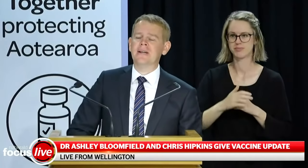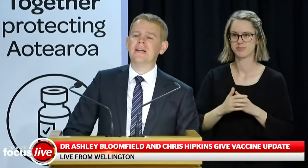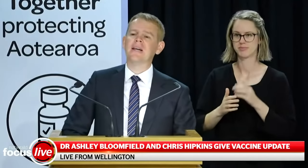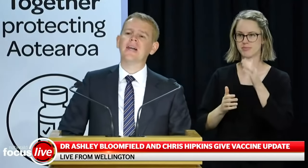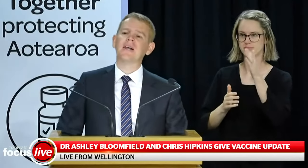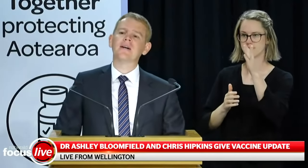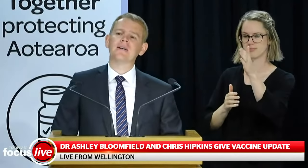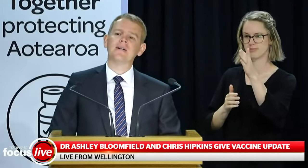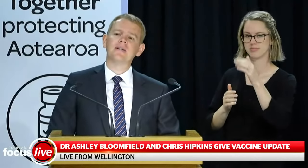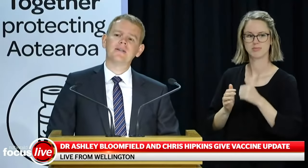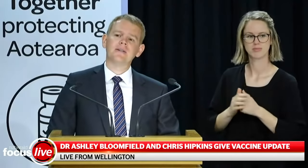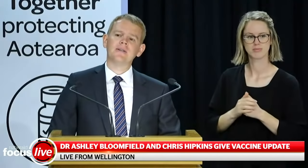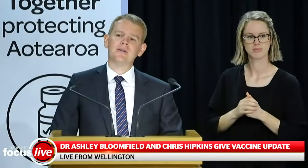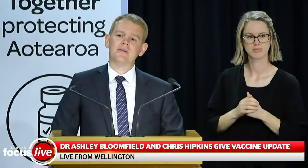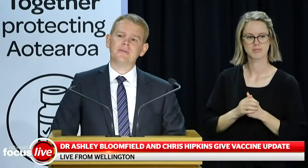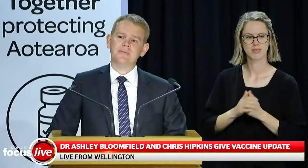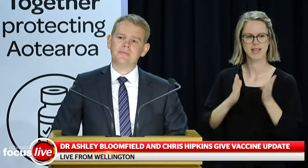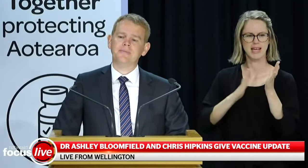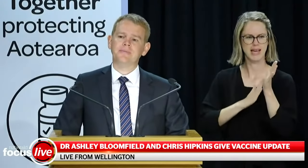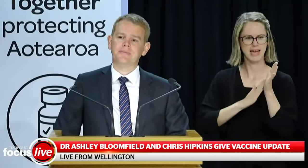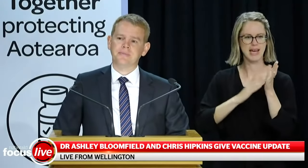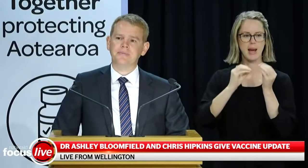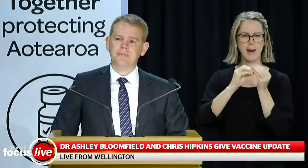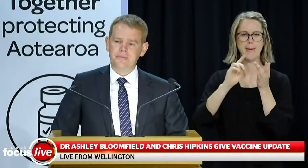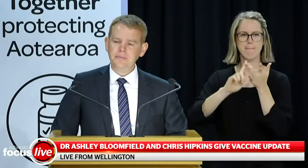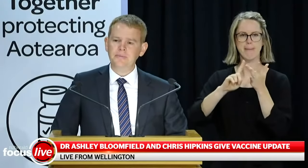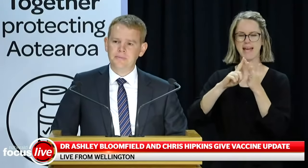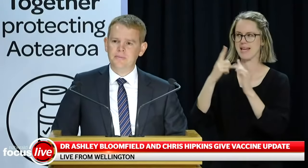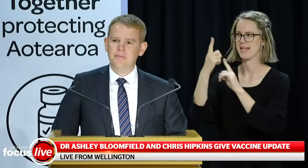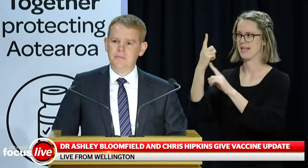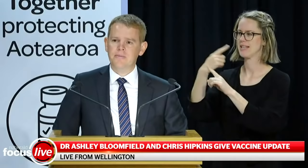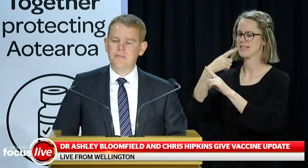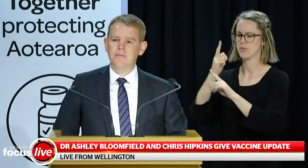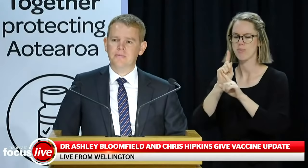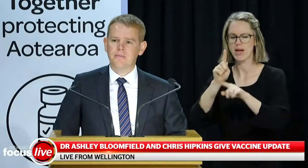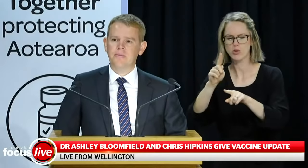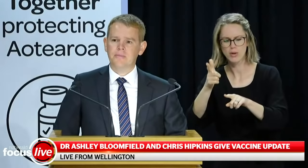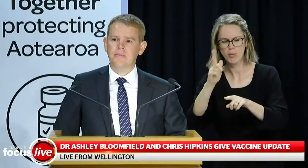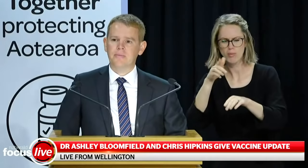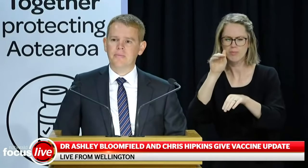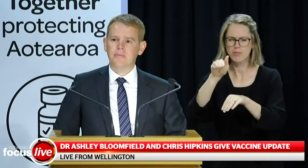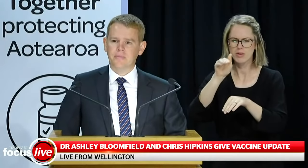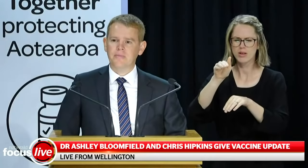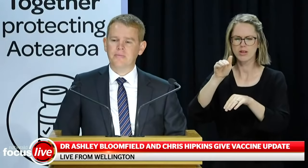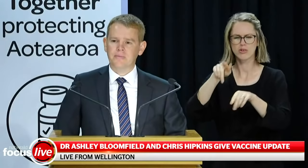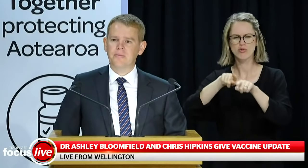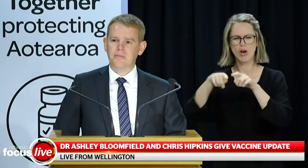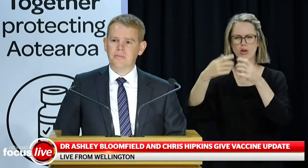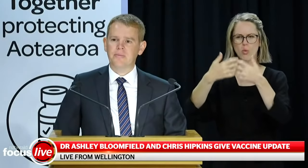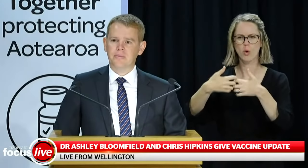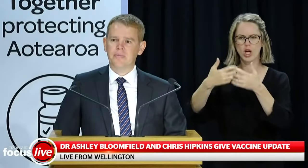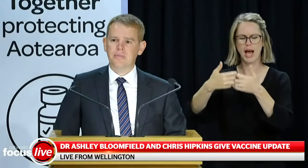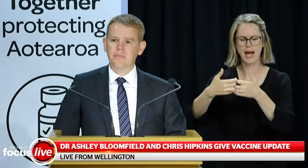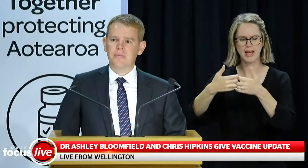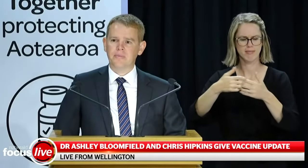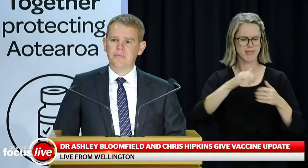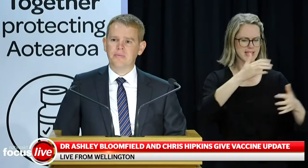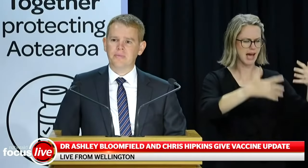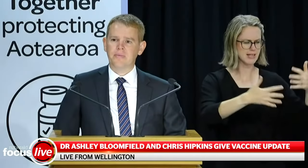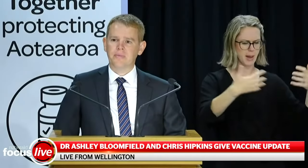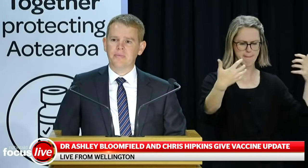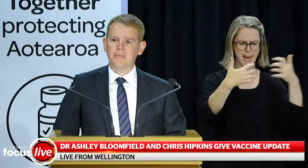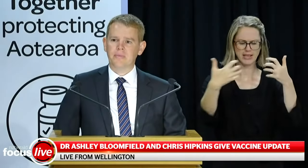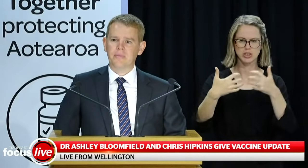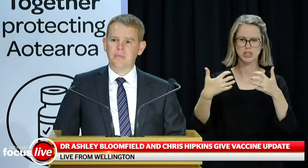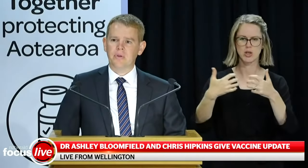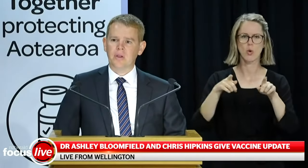Jane. MB told us today that they were going back to the employer, First Security, to triangulate or check against that data. First